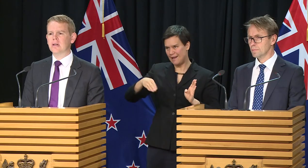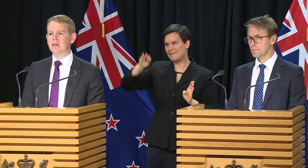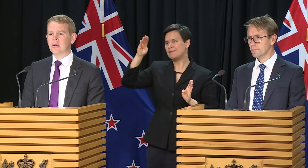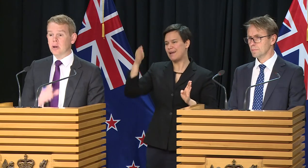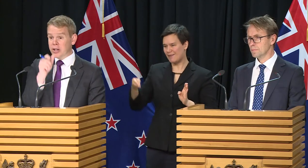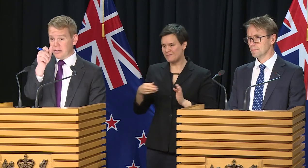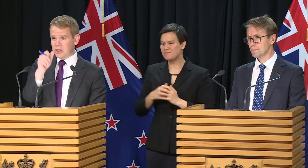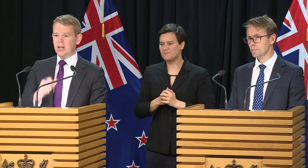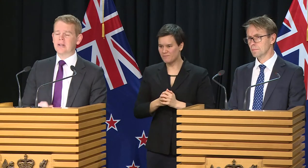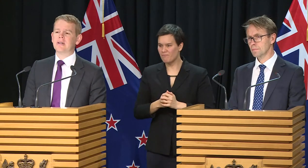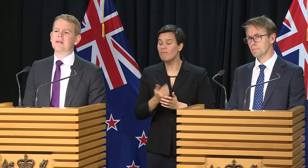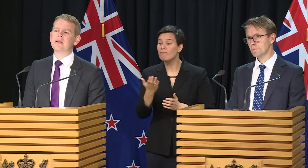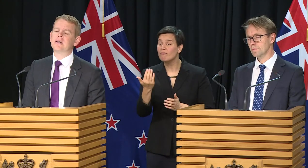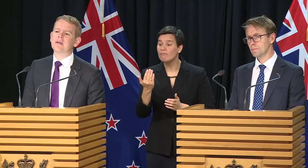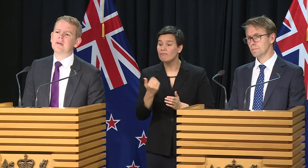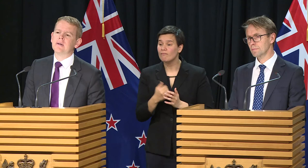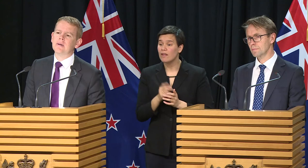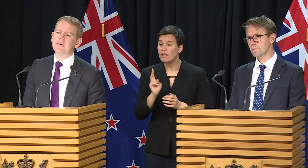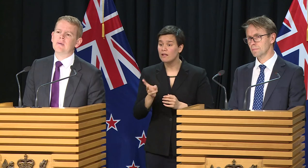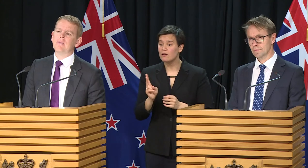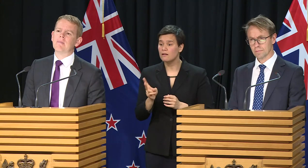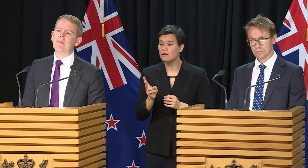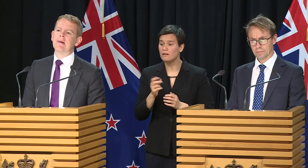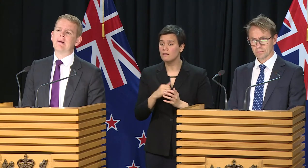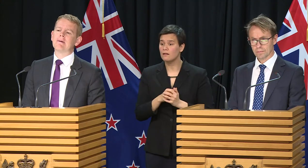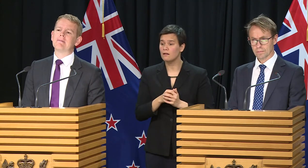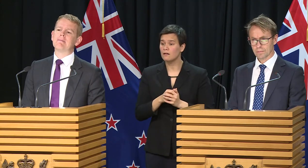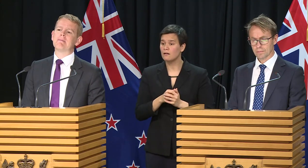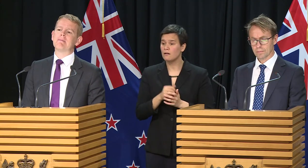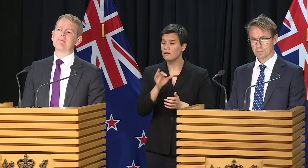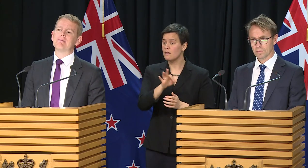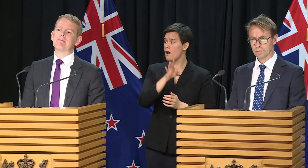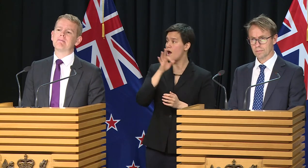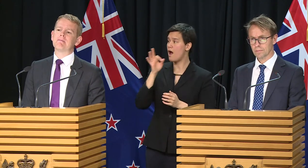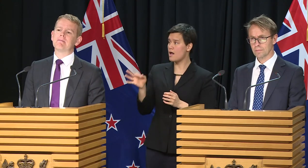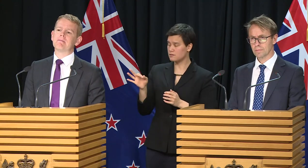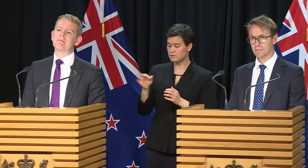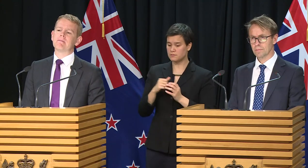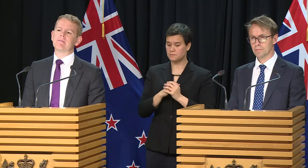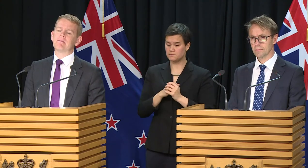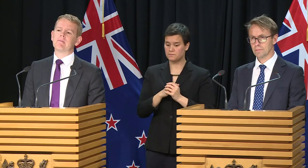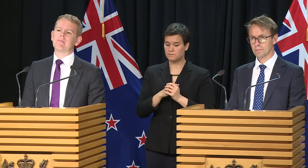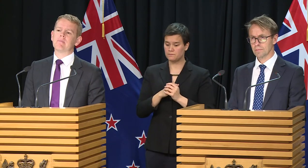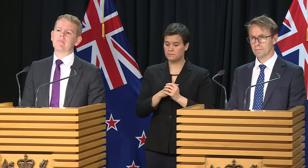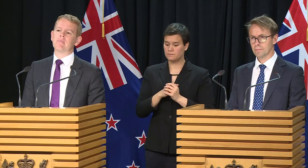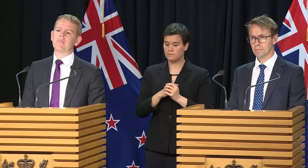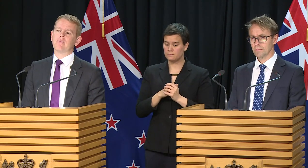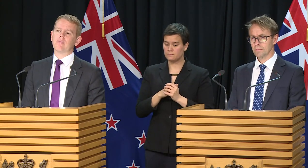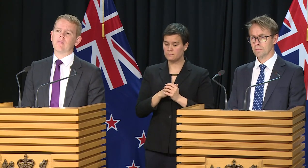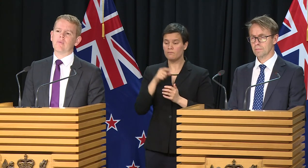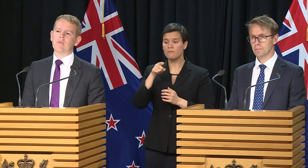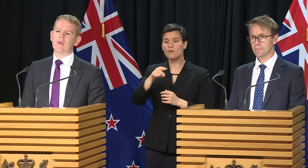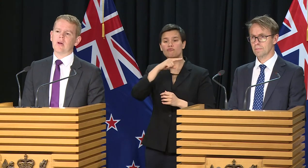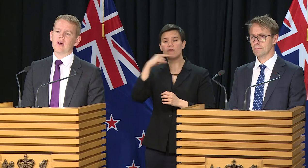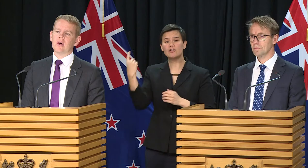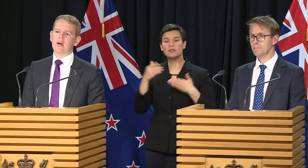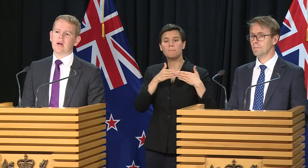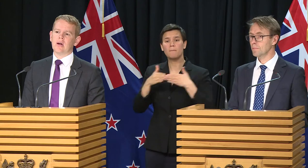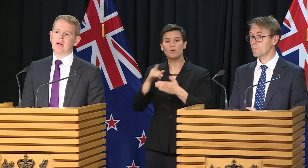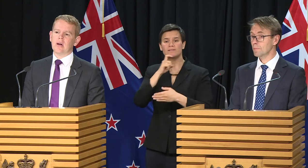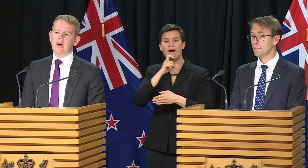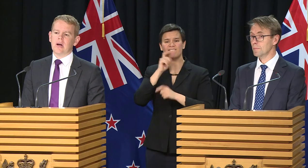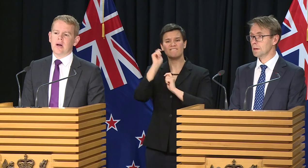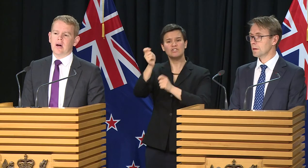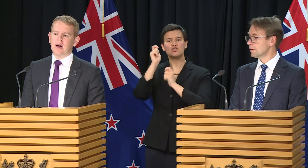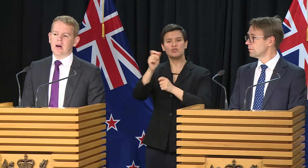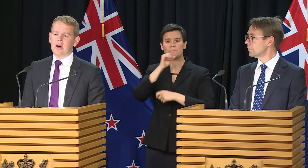you hearing out any more about the decision about when to release the fishermen that are there at the moment? What will decide that, whether they